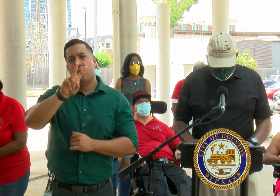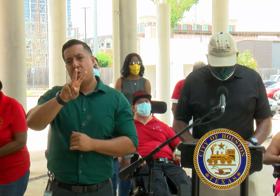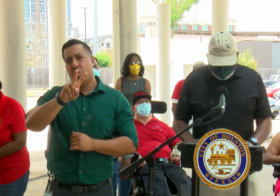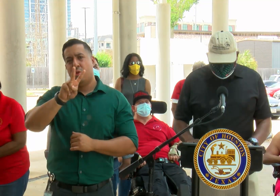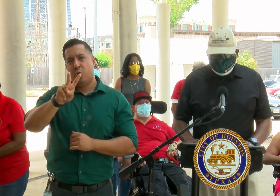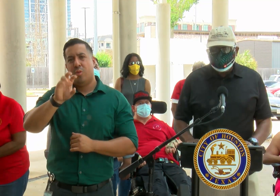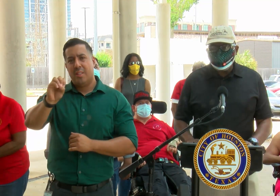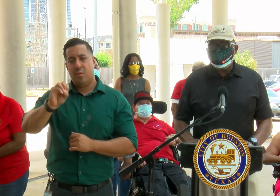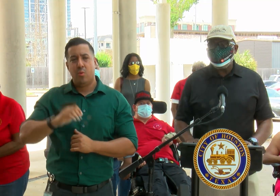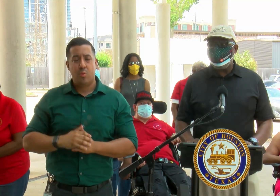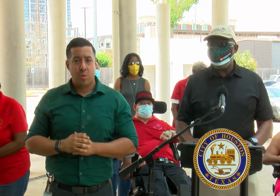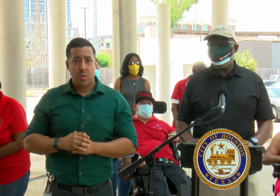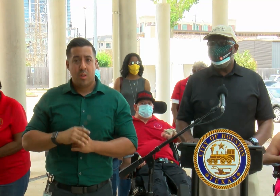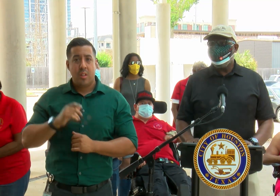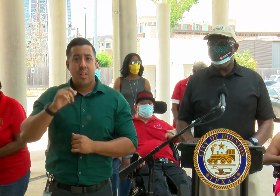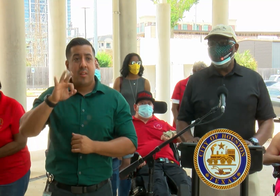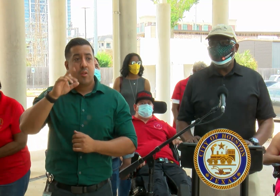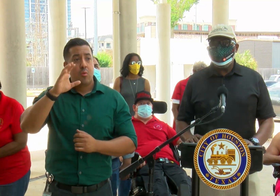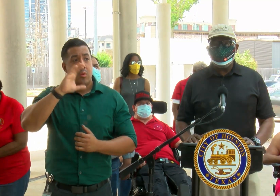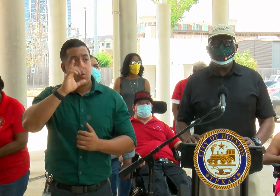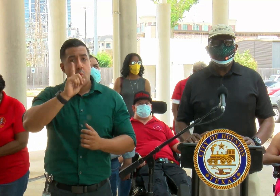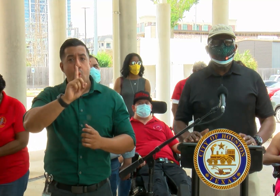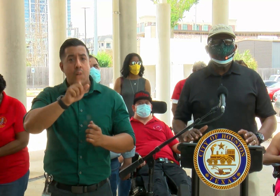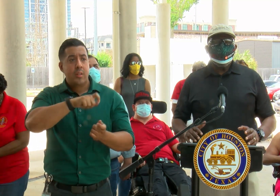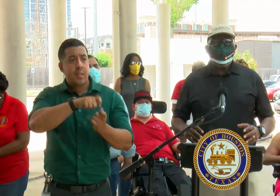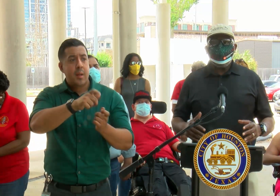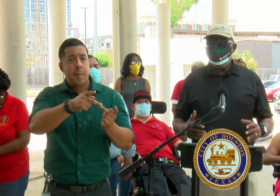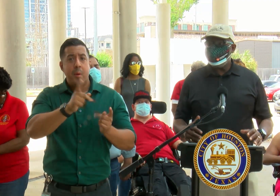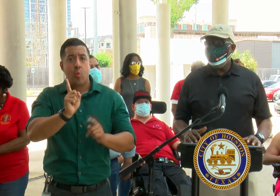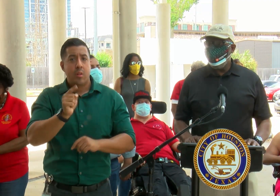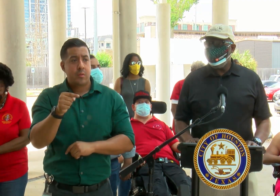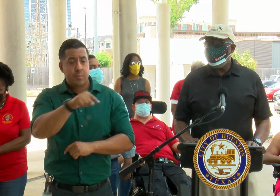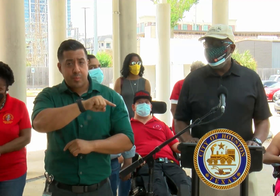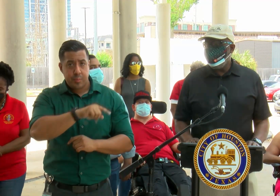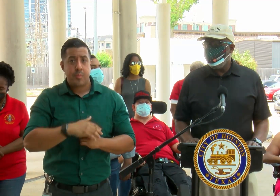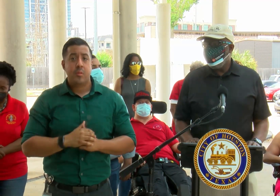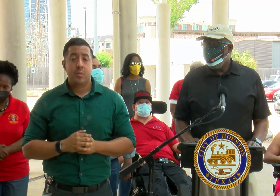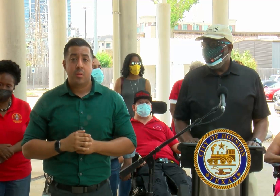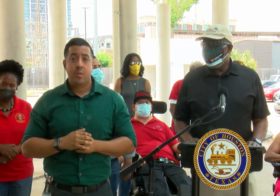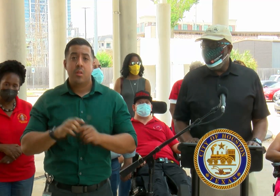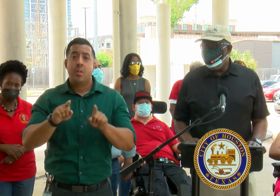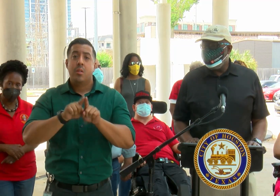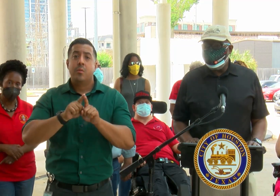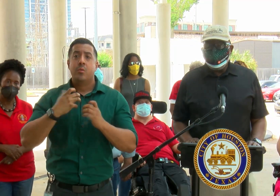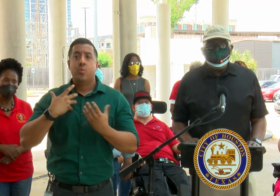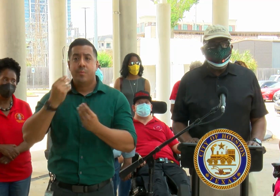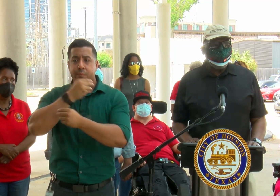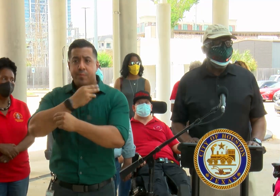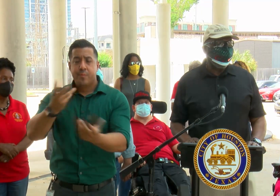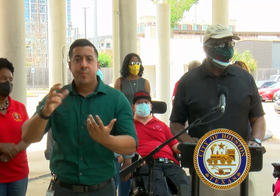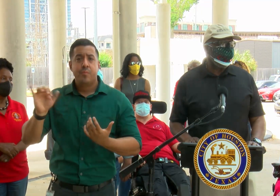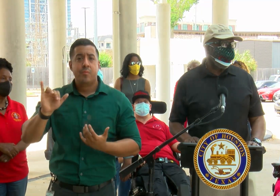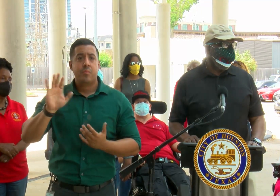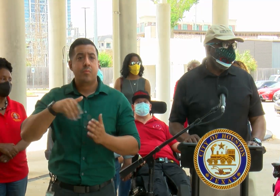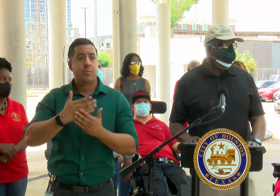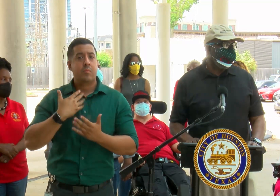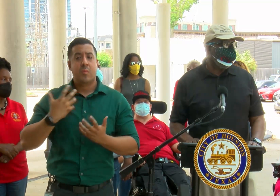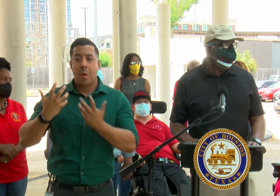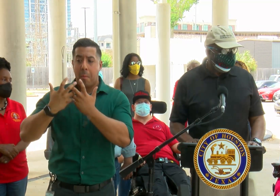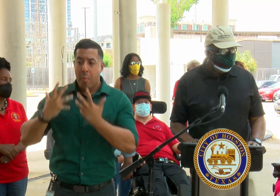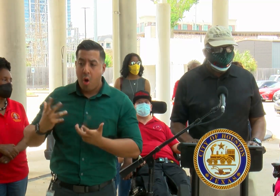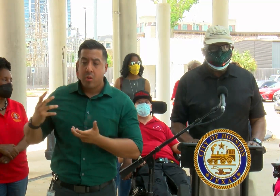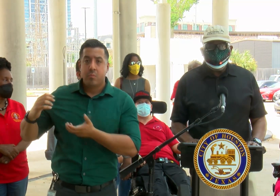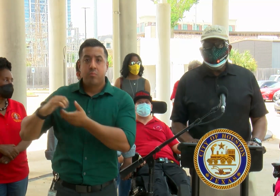832-393-4220 in order to find where one is. I also want to acknowledge our affiliates, our